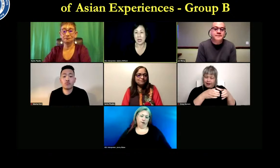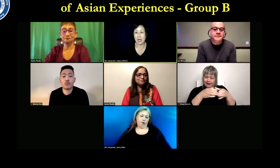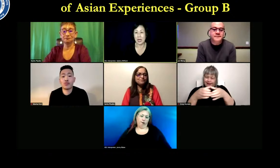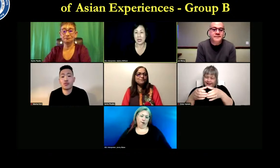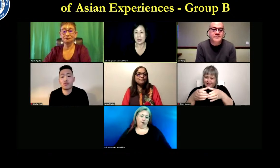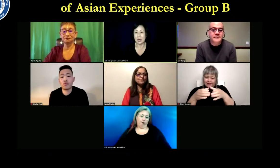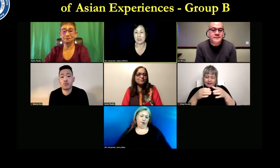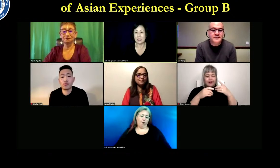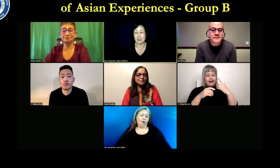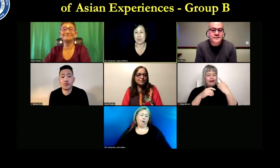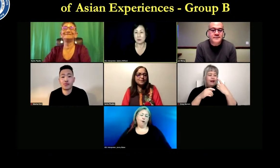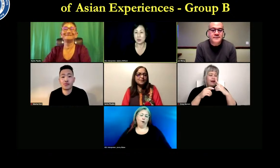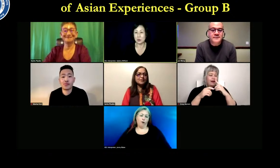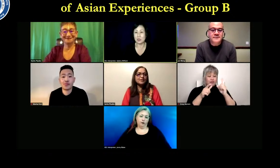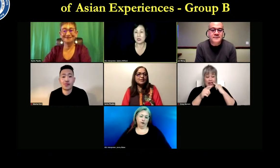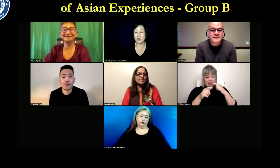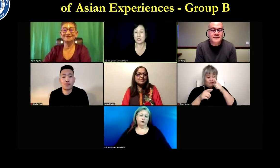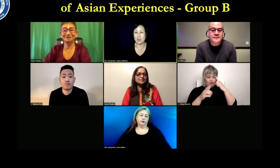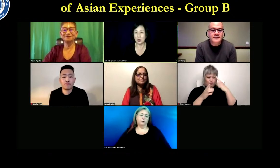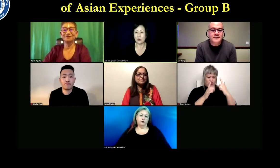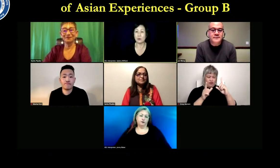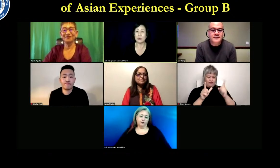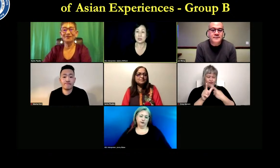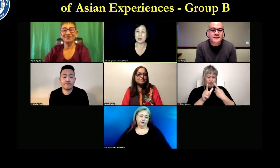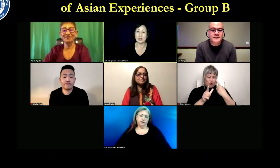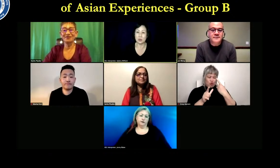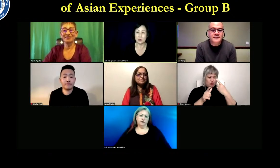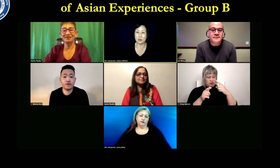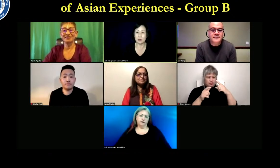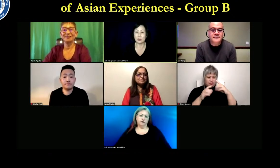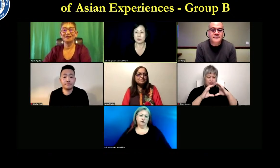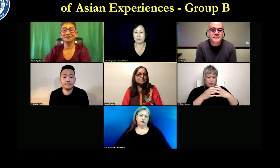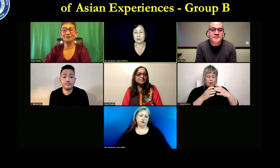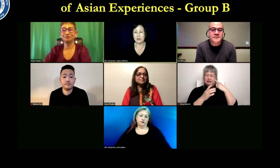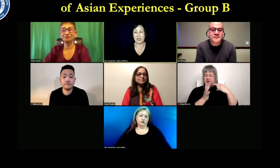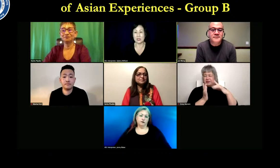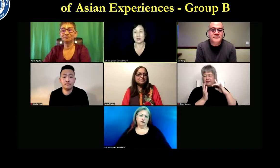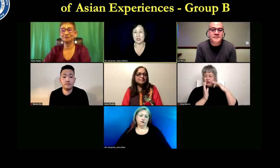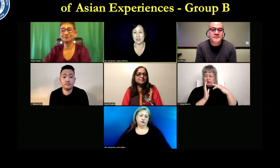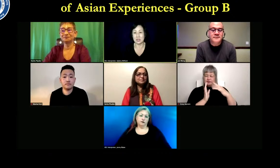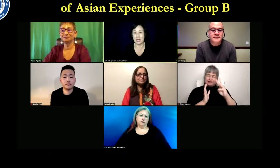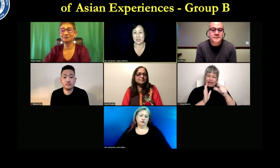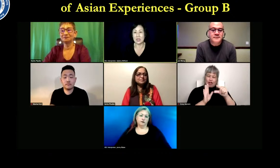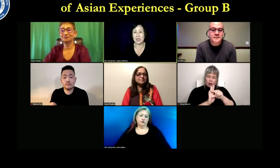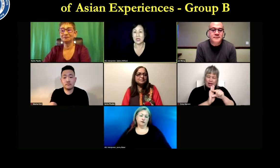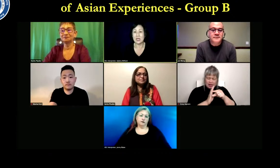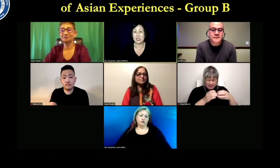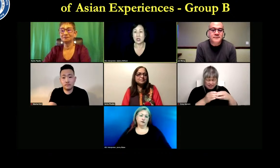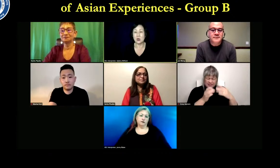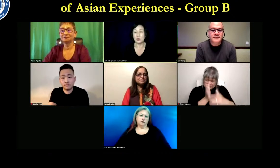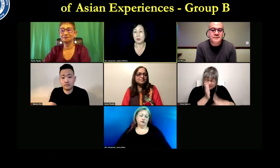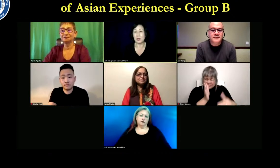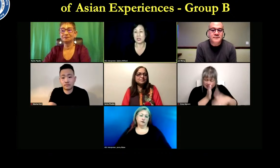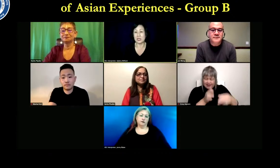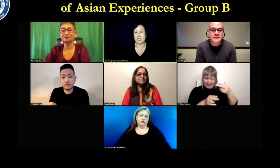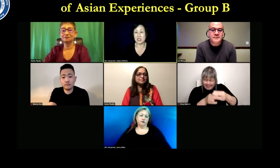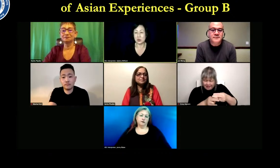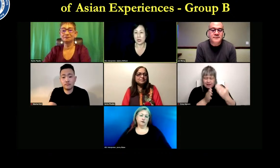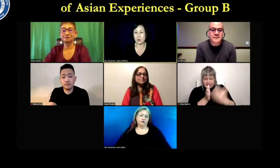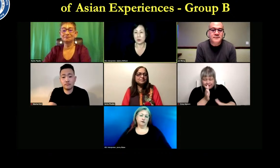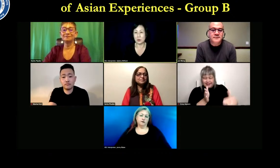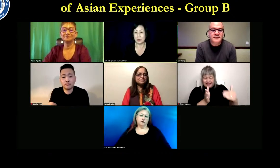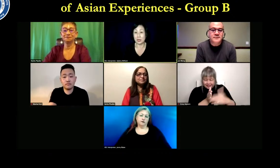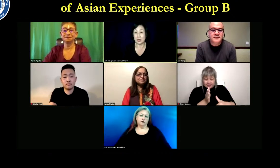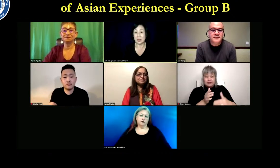names. And I'd see the same students that they would then go from this class and they would advance to the next class. So maybe like in